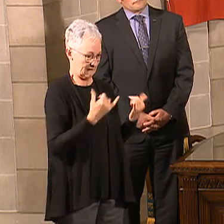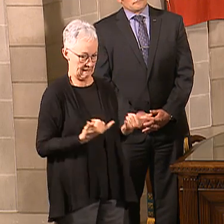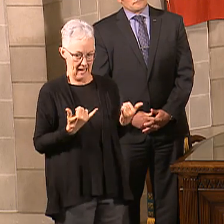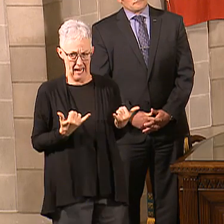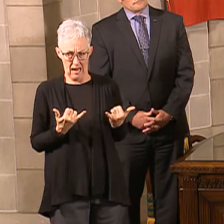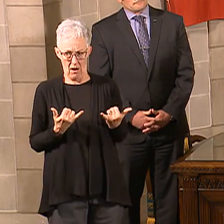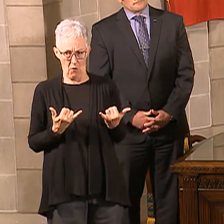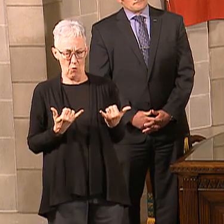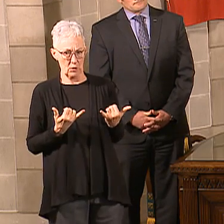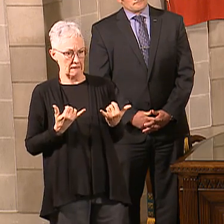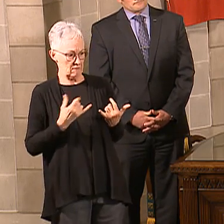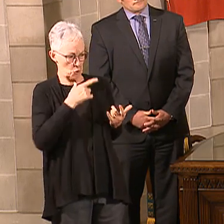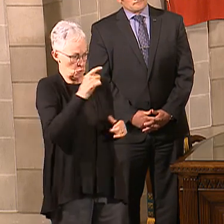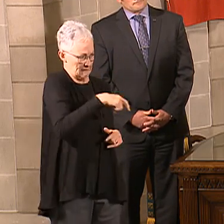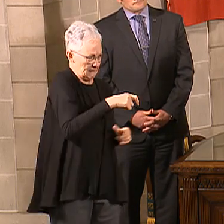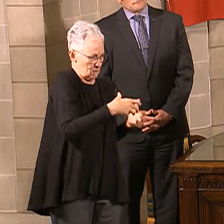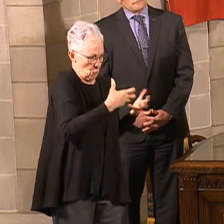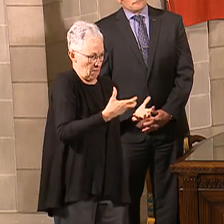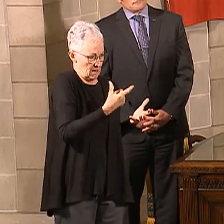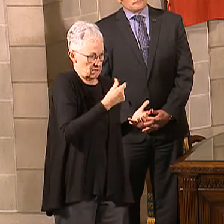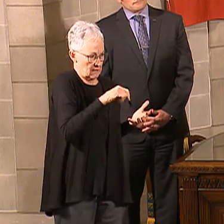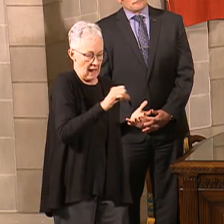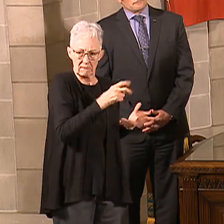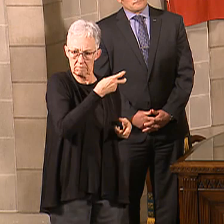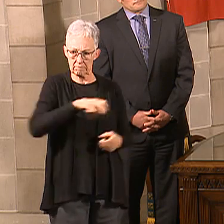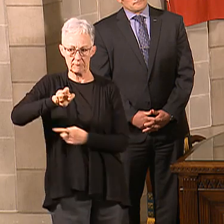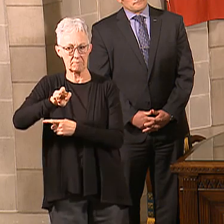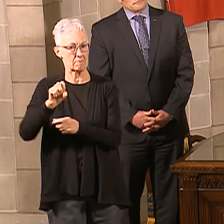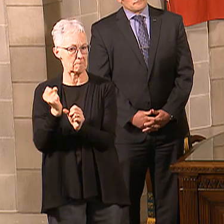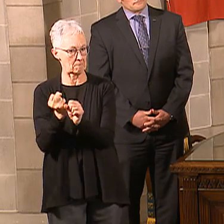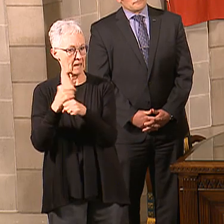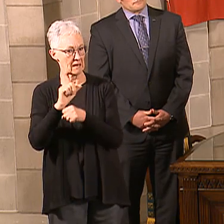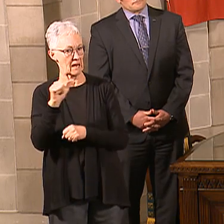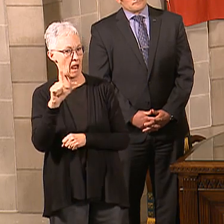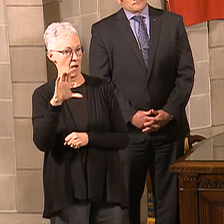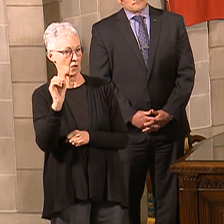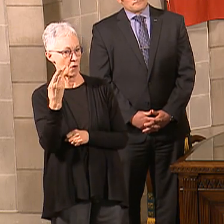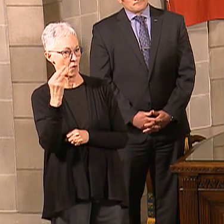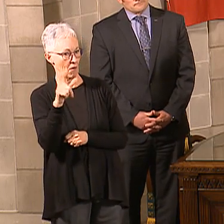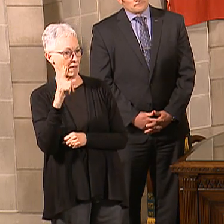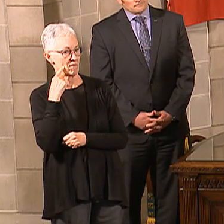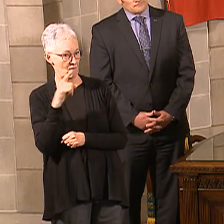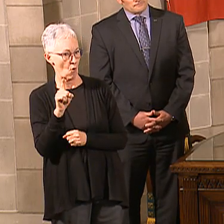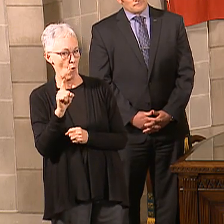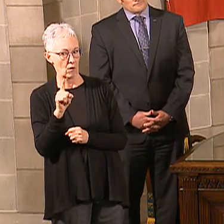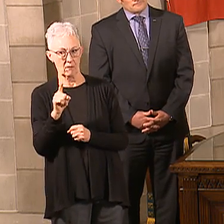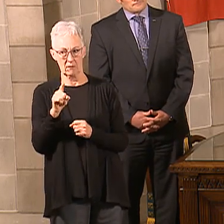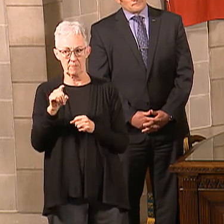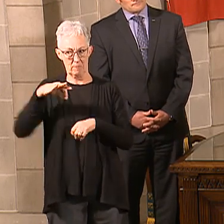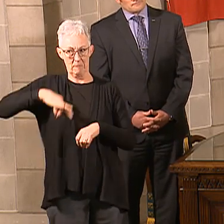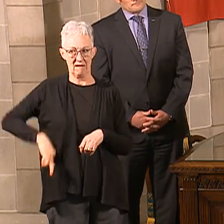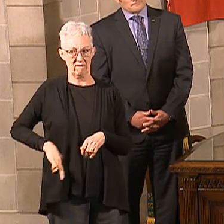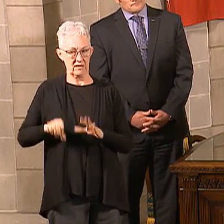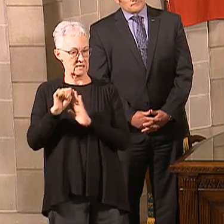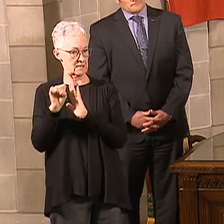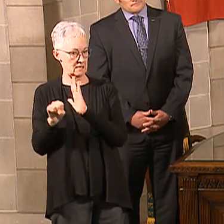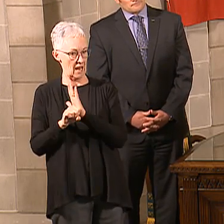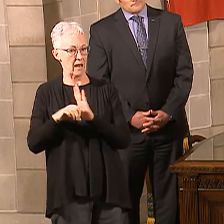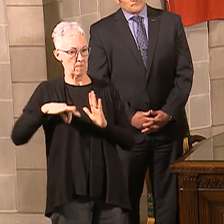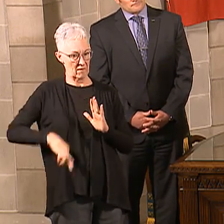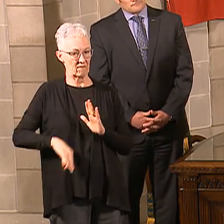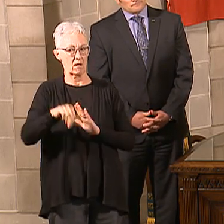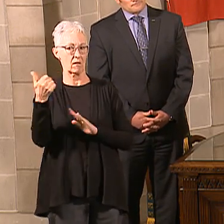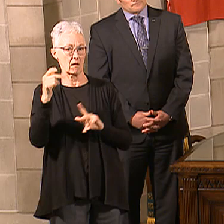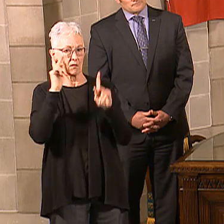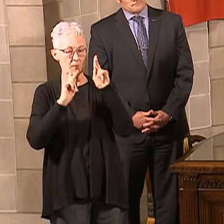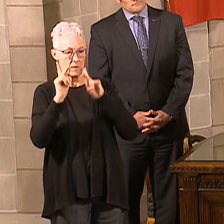we're dealing with this crisis, these are just some small things that our employees and our company is very proud to do and really help out in the state